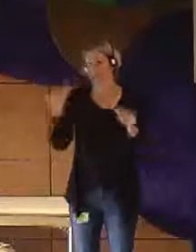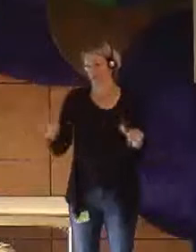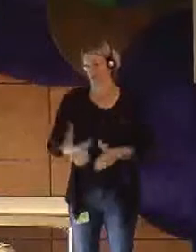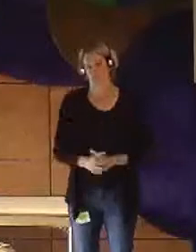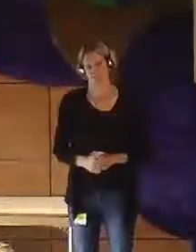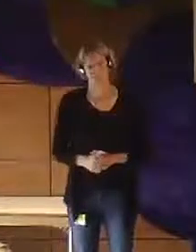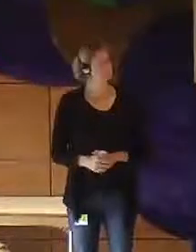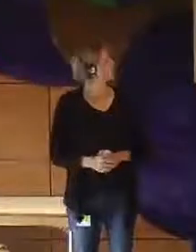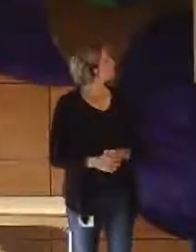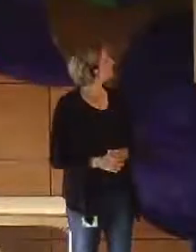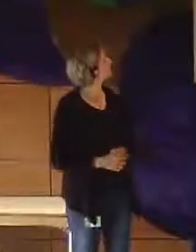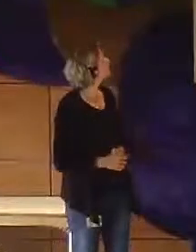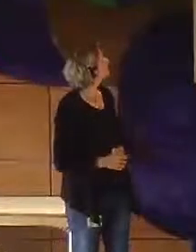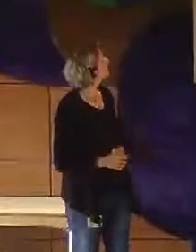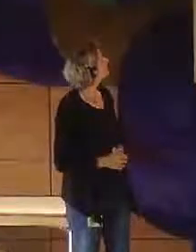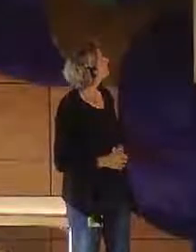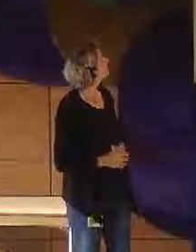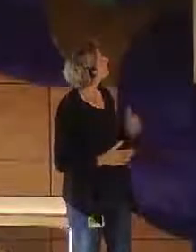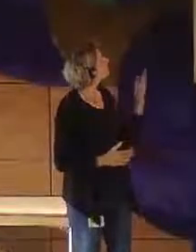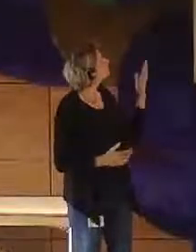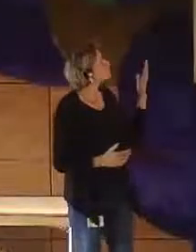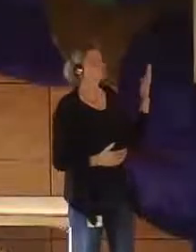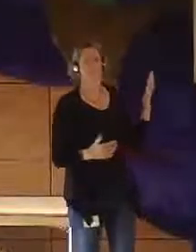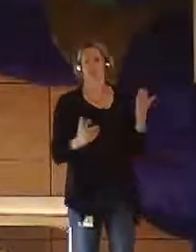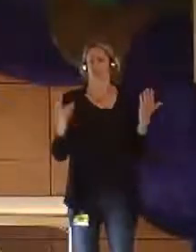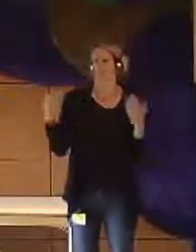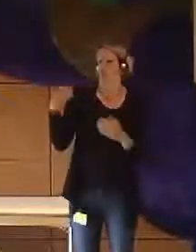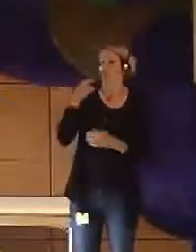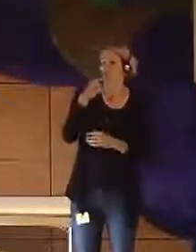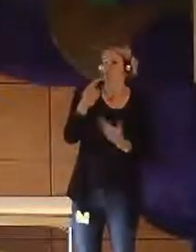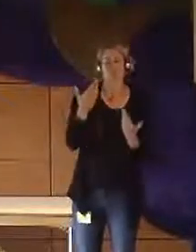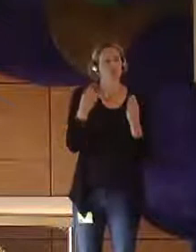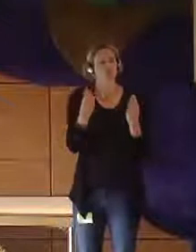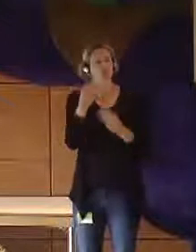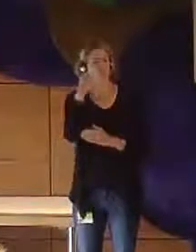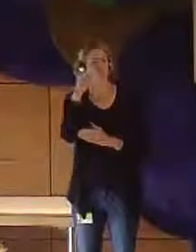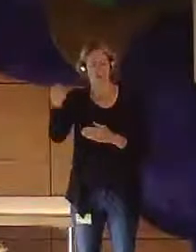So the average age of referral was 4 years.